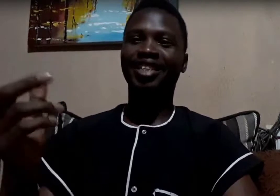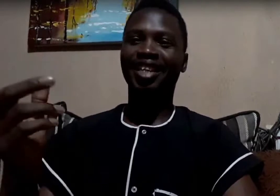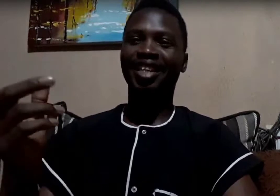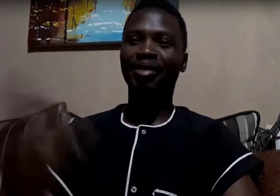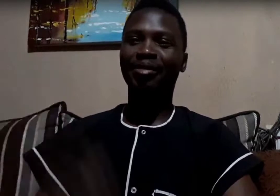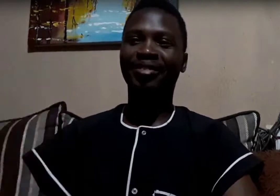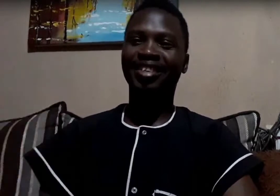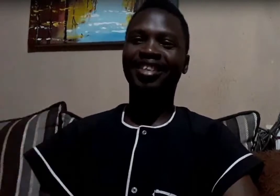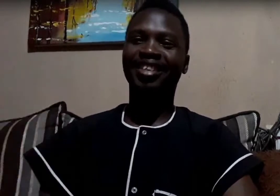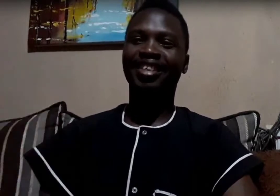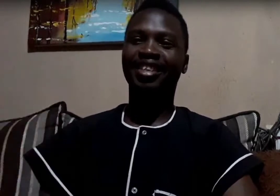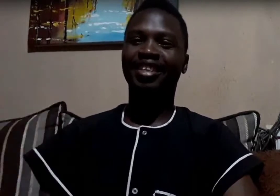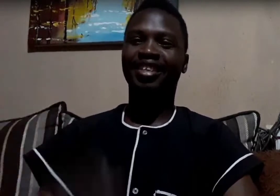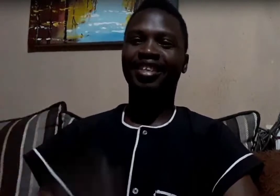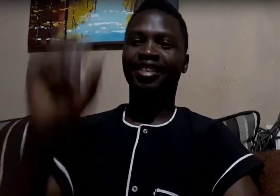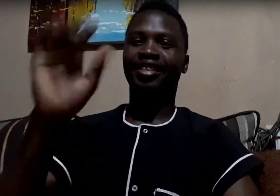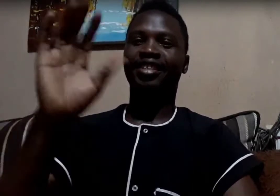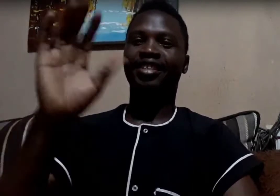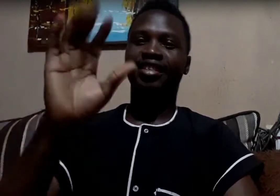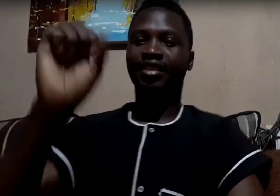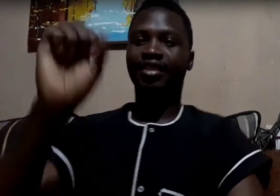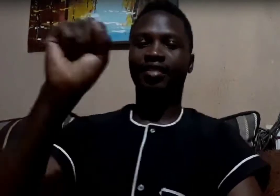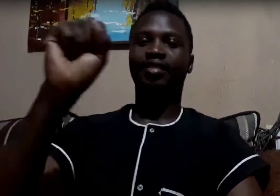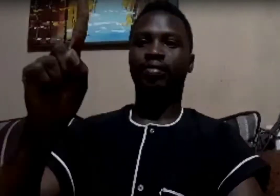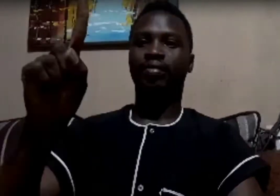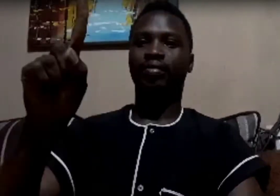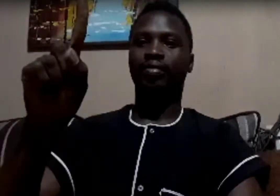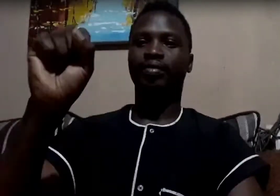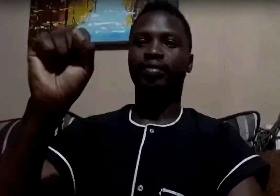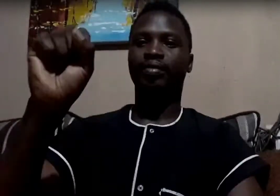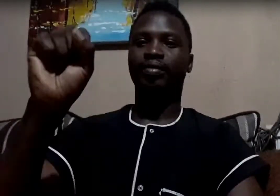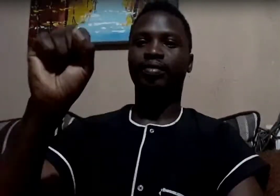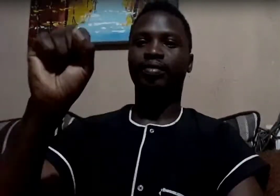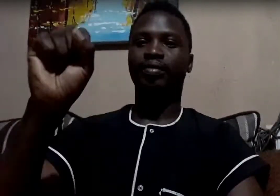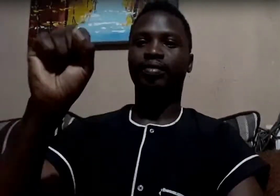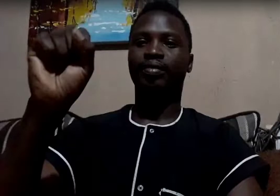11 to 15. Very good. 12.